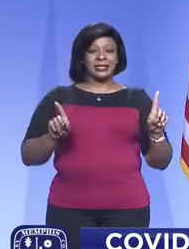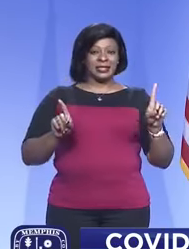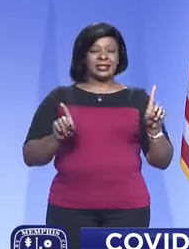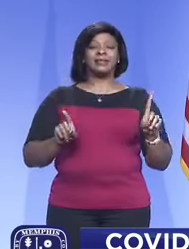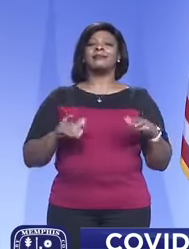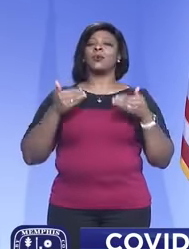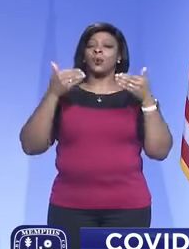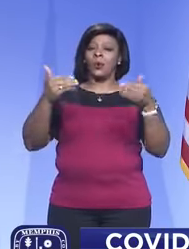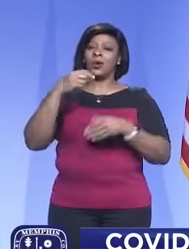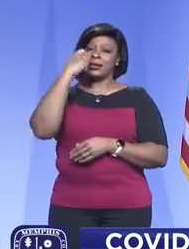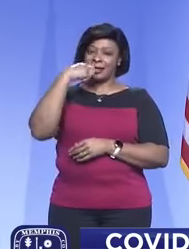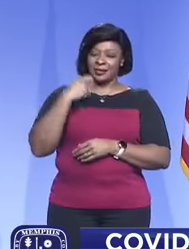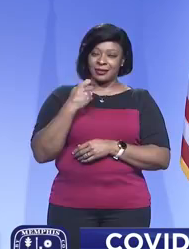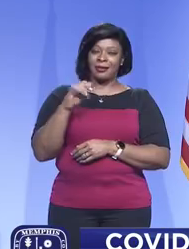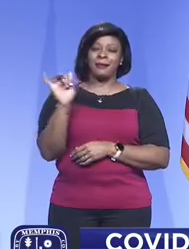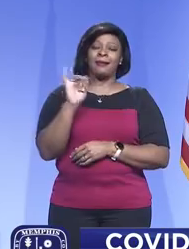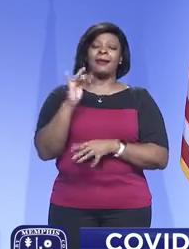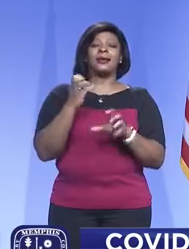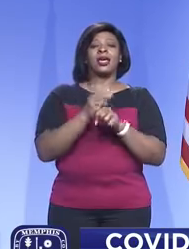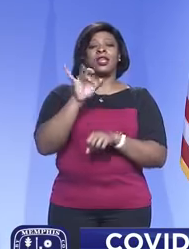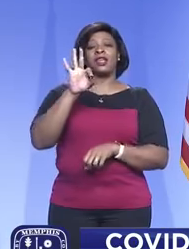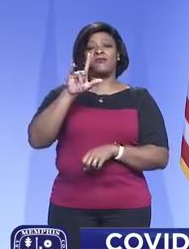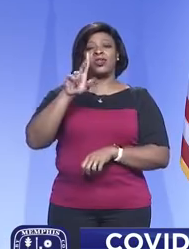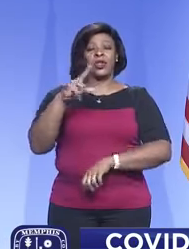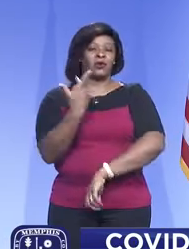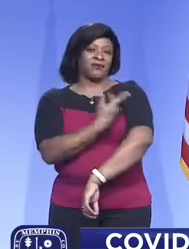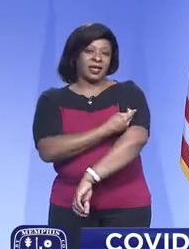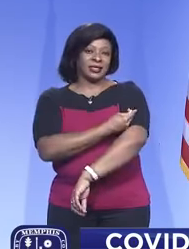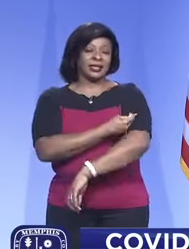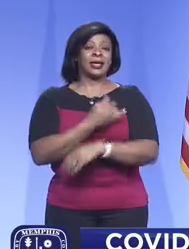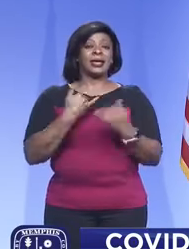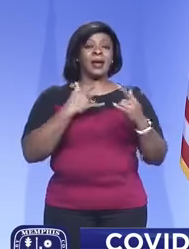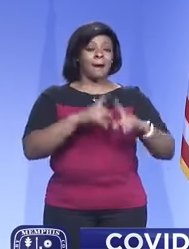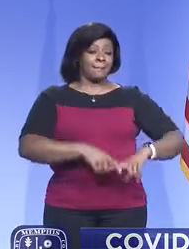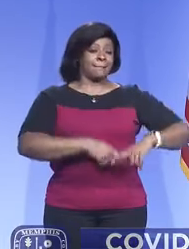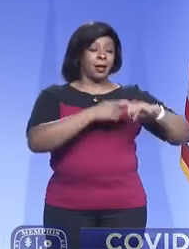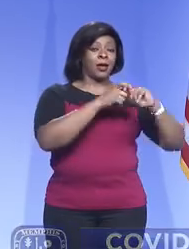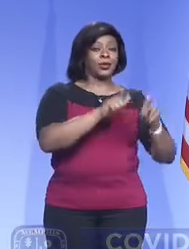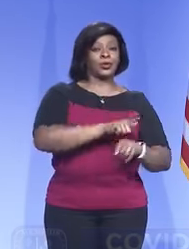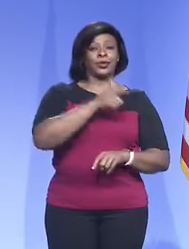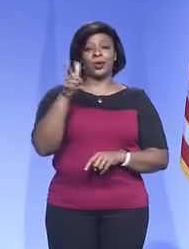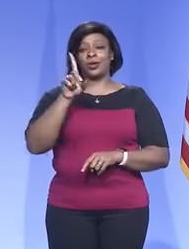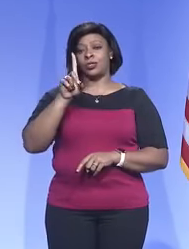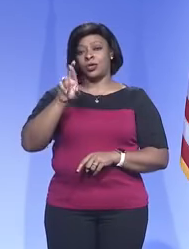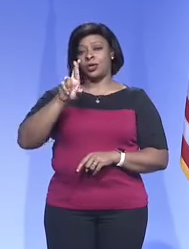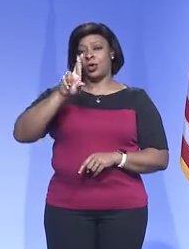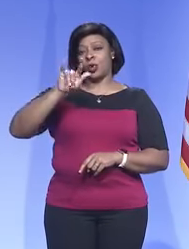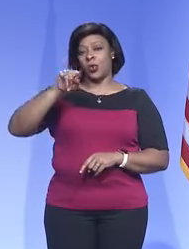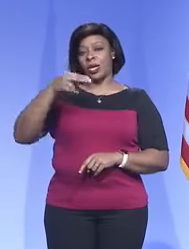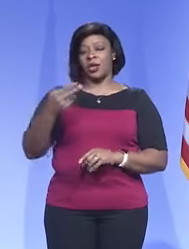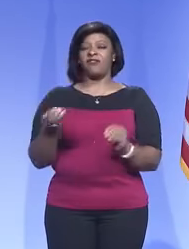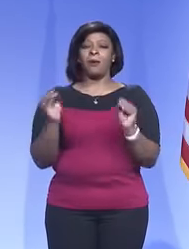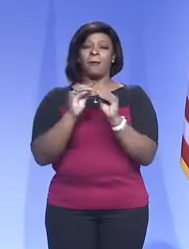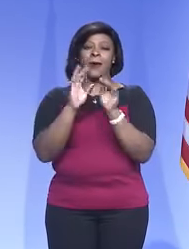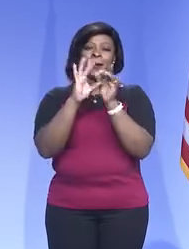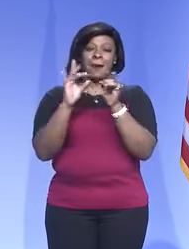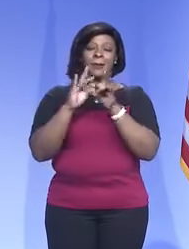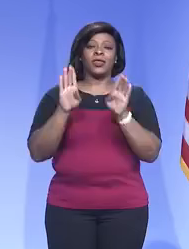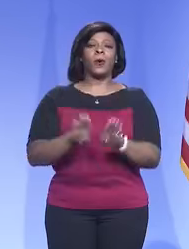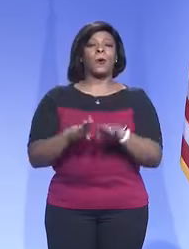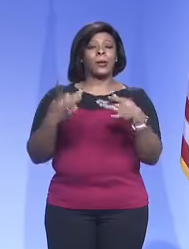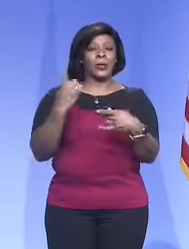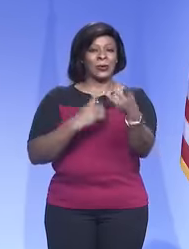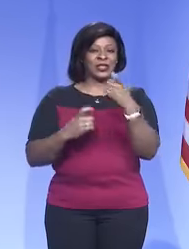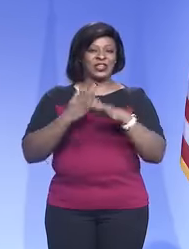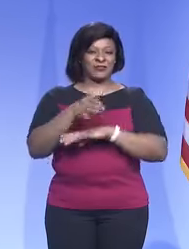getting tested, as well as getting the flu vaccine. So I'm going to pause there and turn it over to Dr. Randolph for some additional comments, then we'll open it up